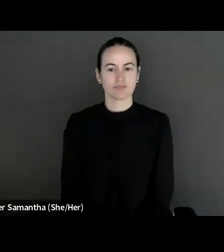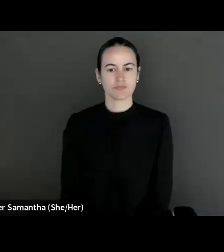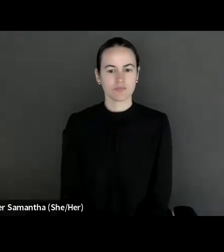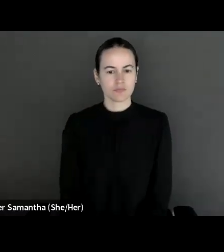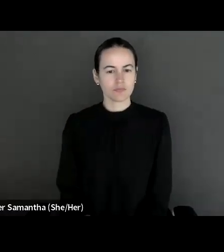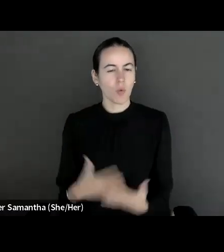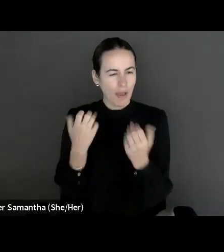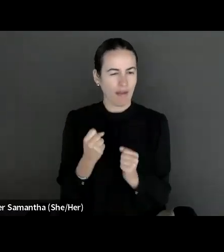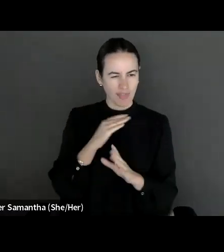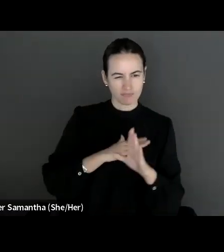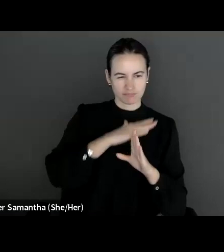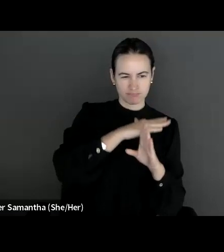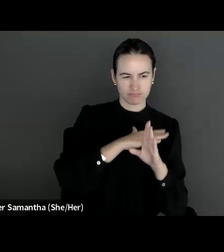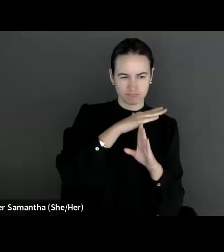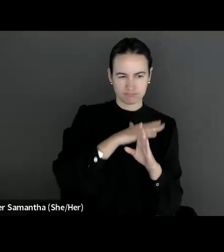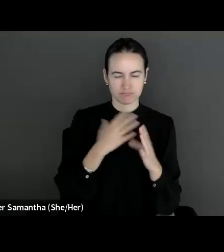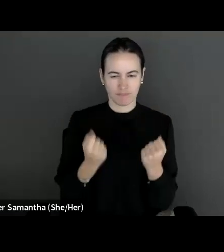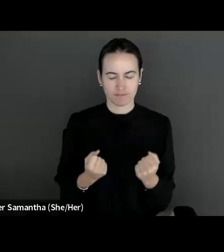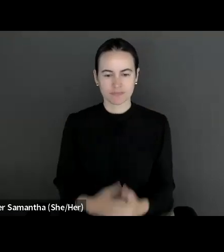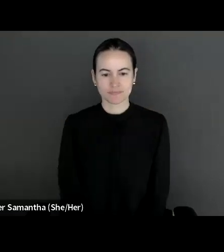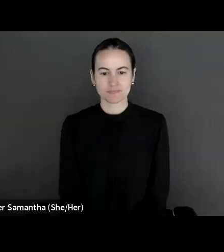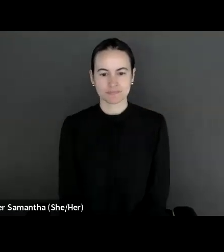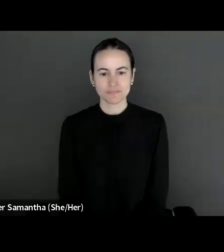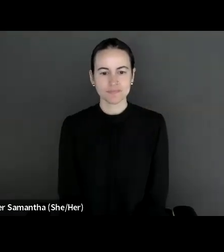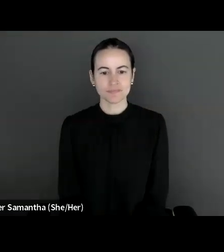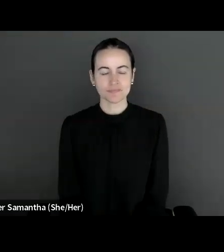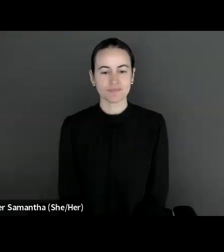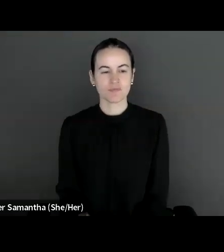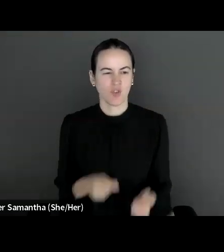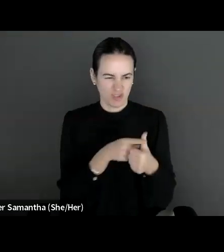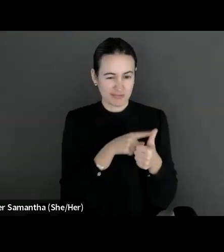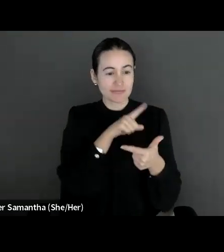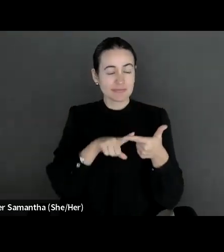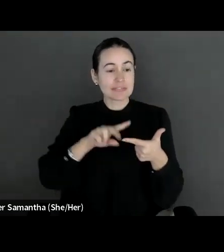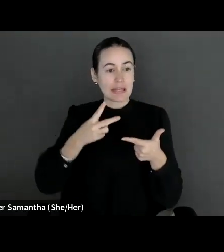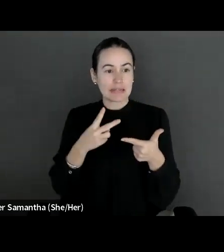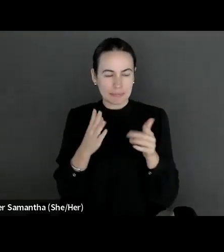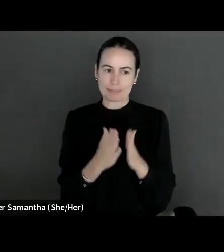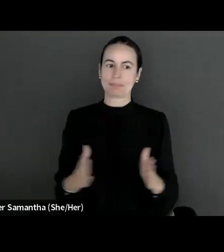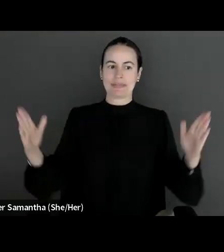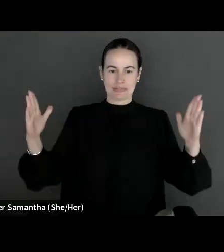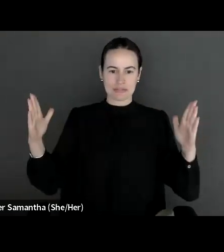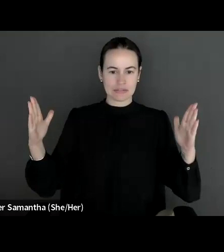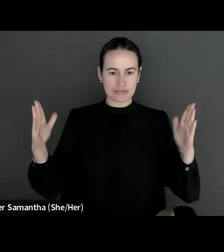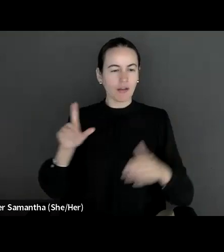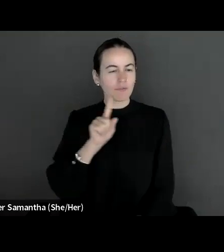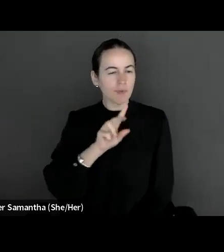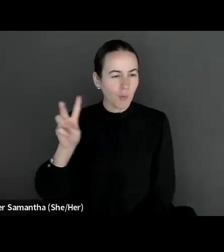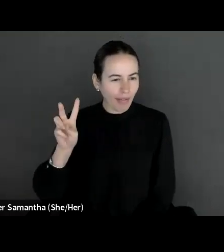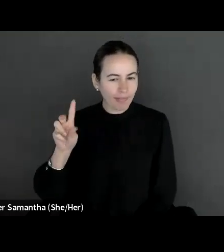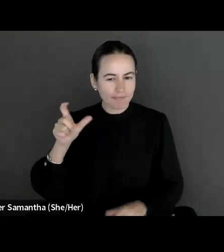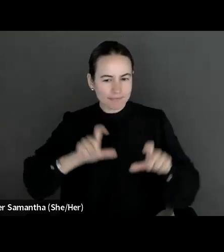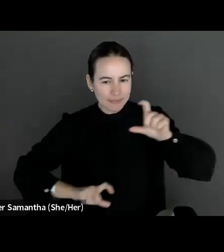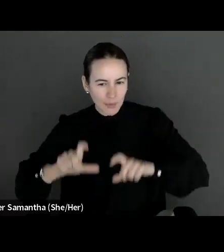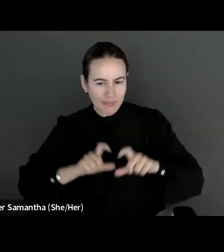scale. And the second work package, this was actually the largest one. We developed 12 experiment signing tasks